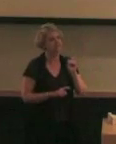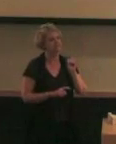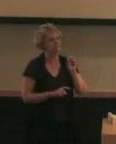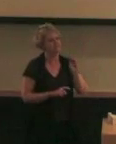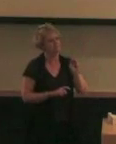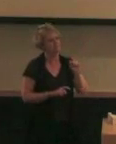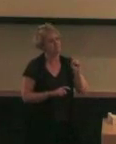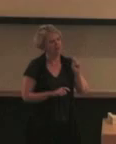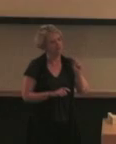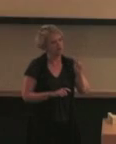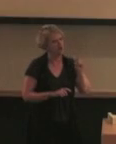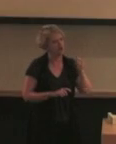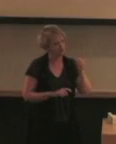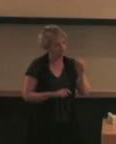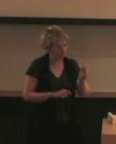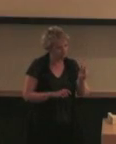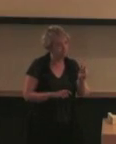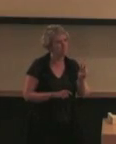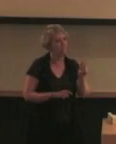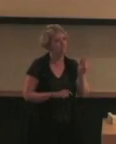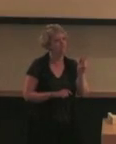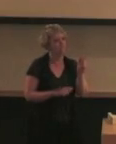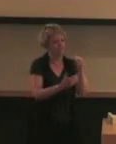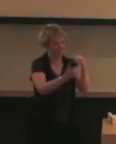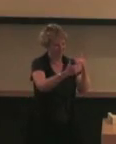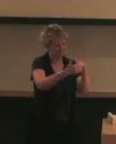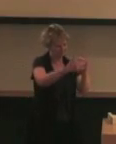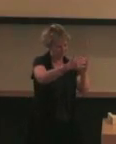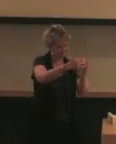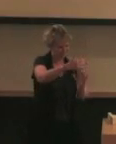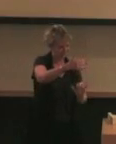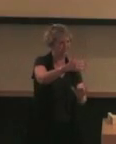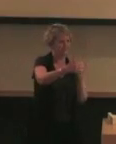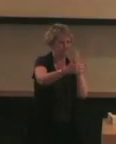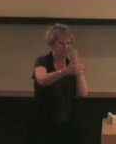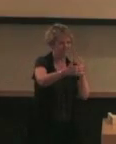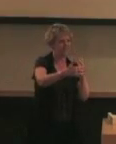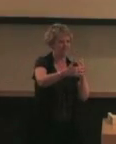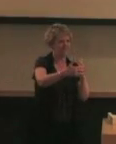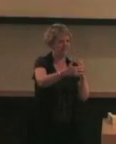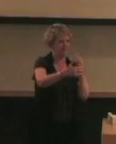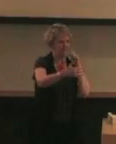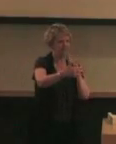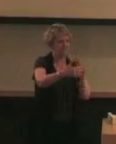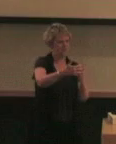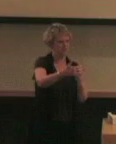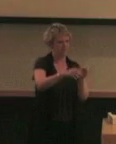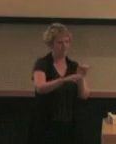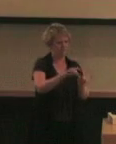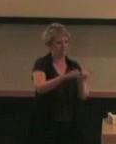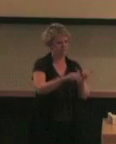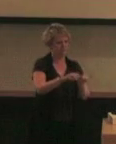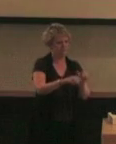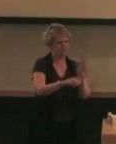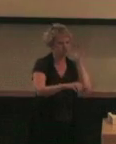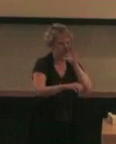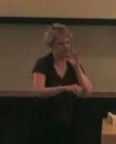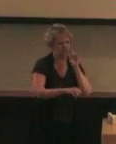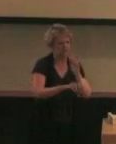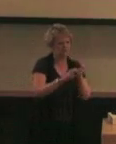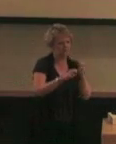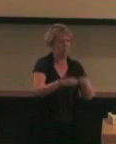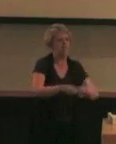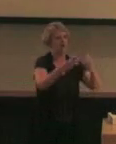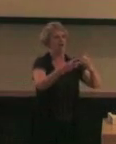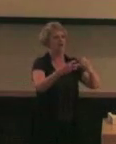at MCDHH, we are listed there. If you go into mass.gov, I believe if you just put in there deaf units under the search item that's listed